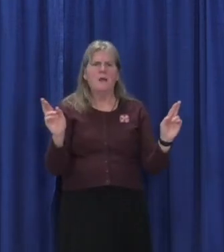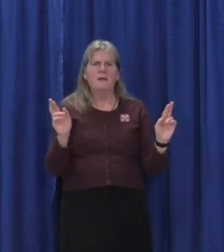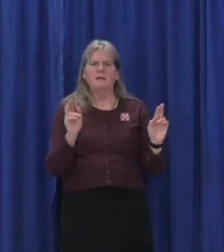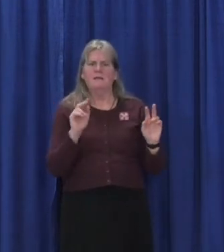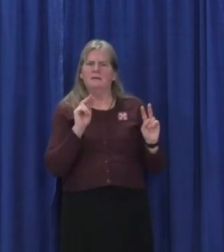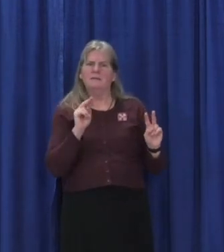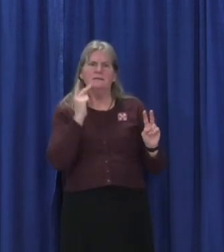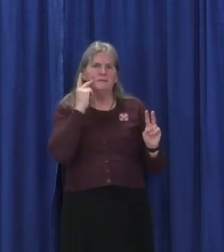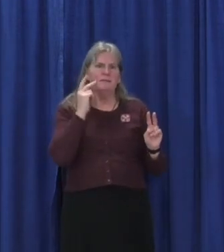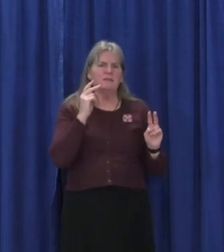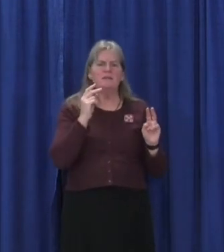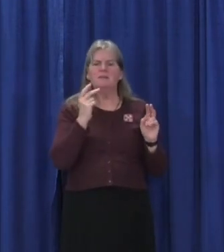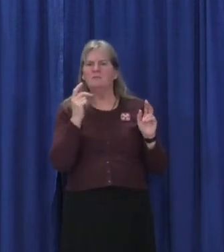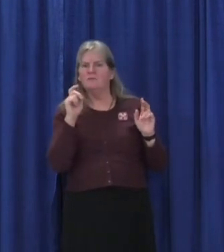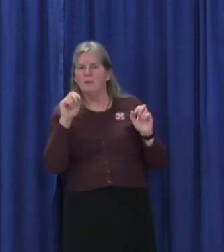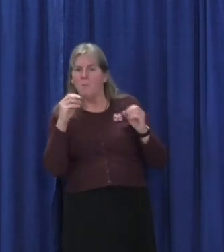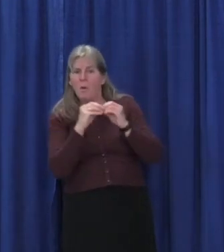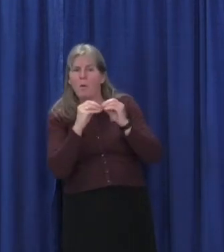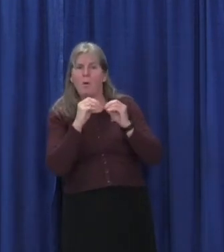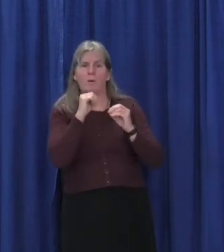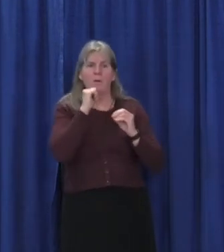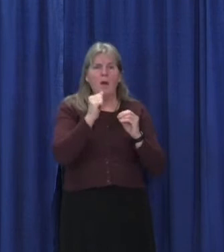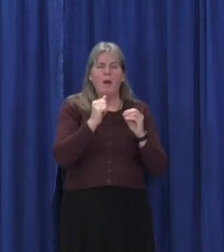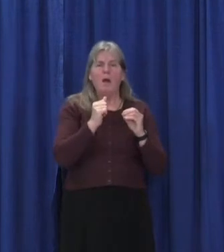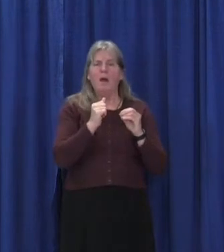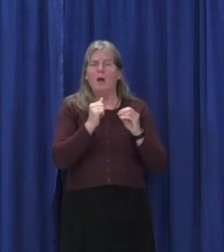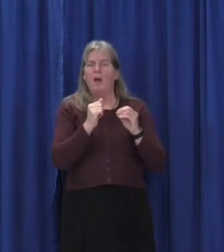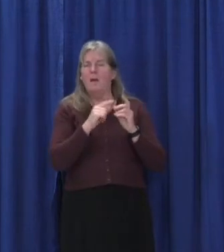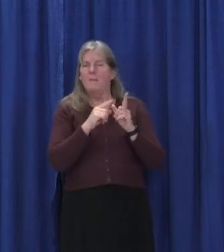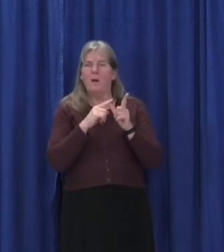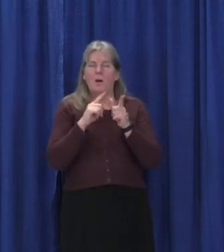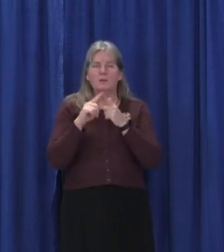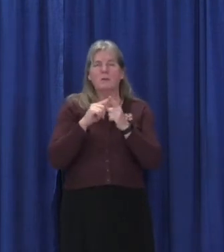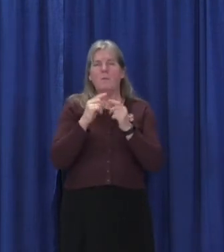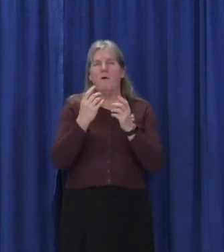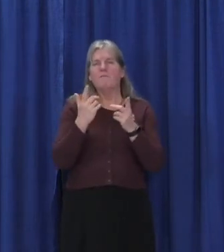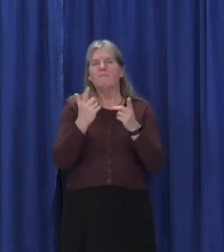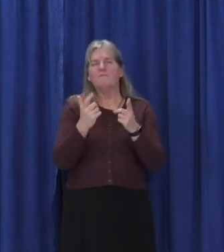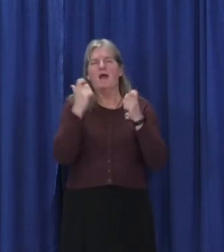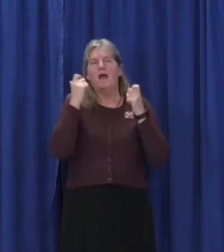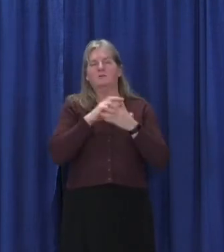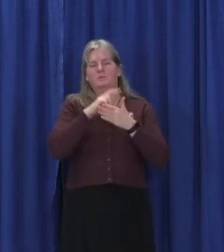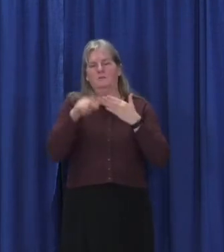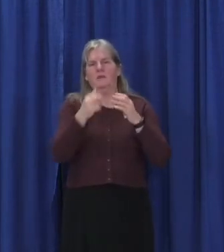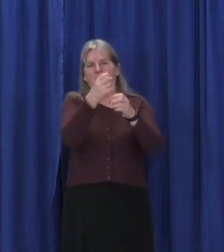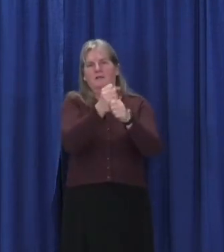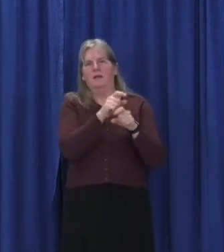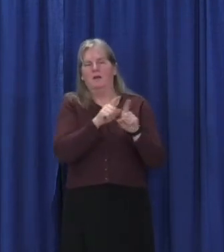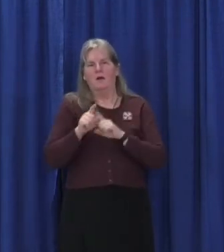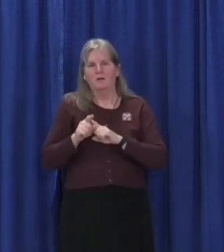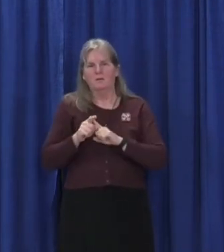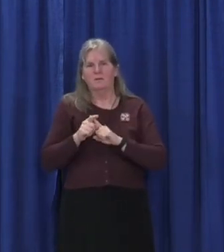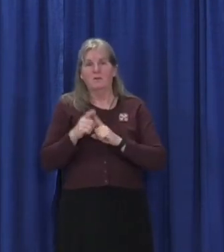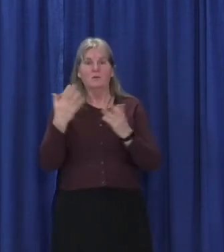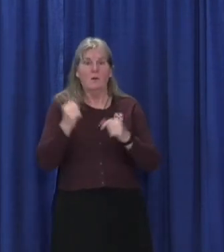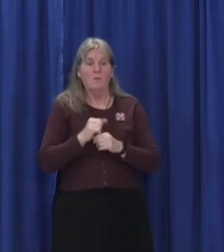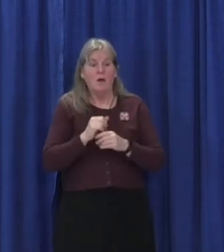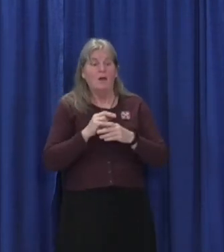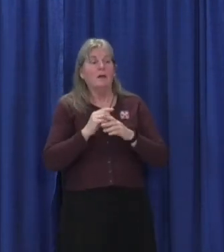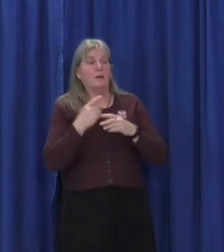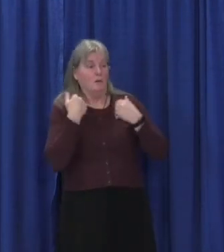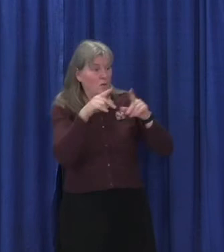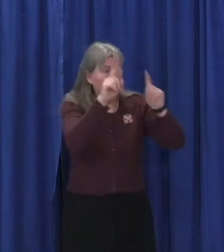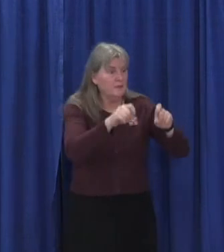use. And we're continually looking at how can we get results back to people faster so the interruption to their life from getting tested is